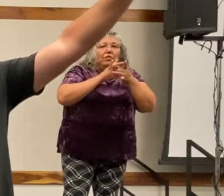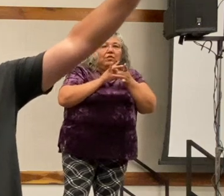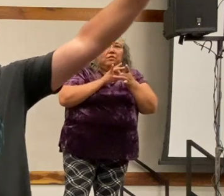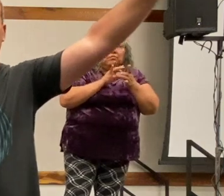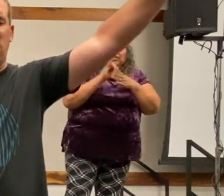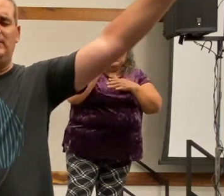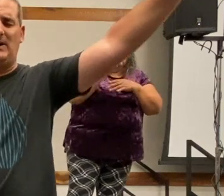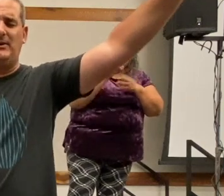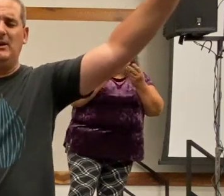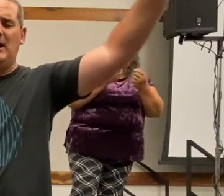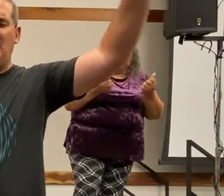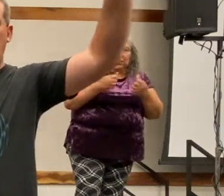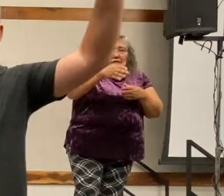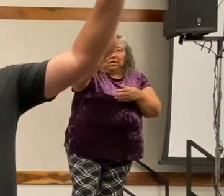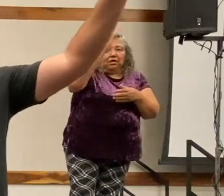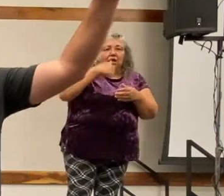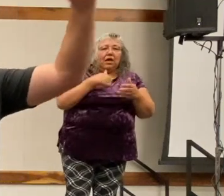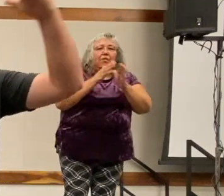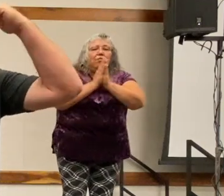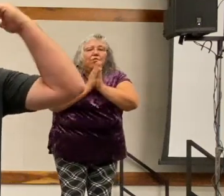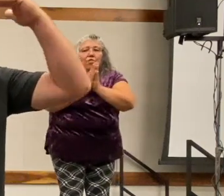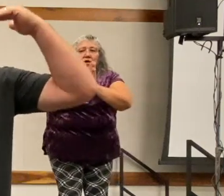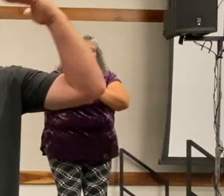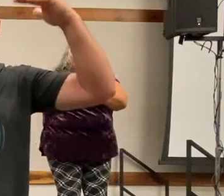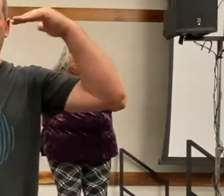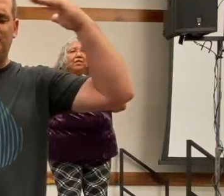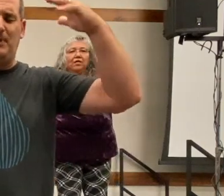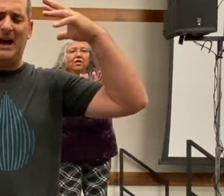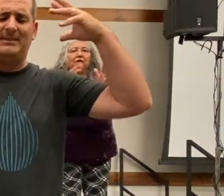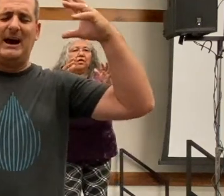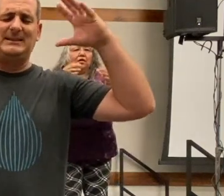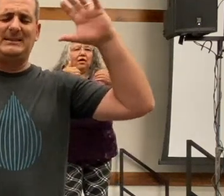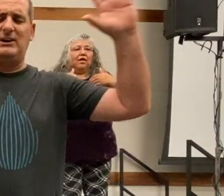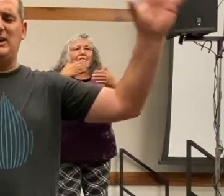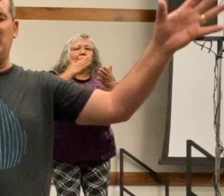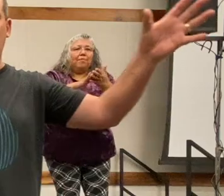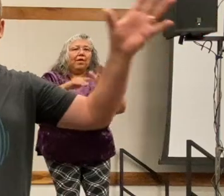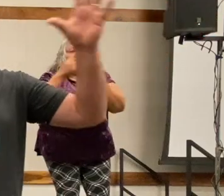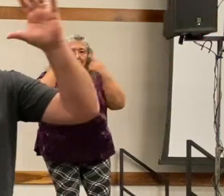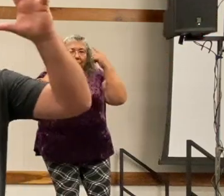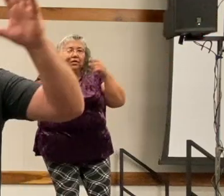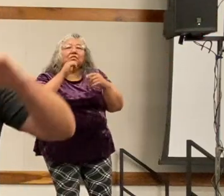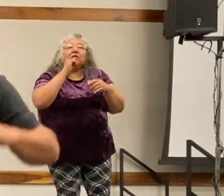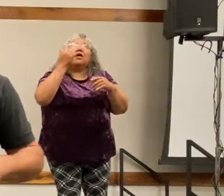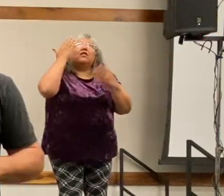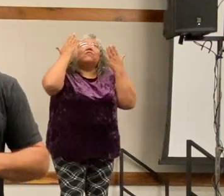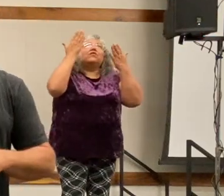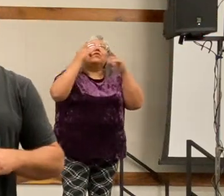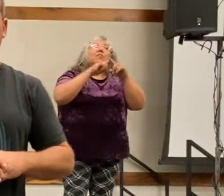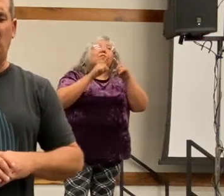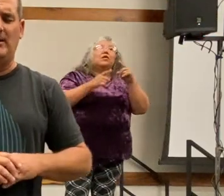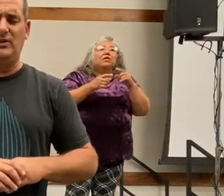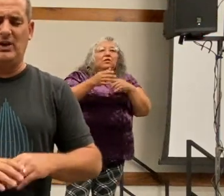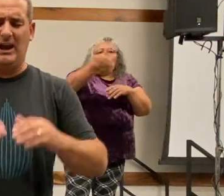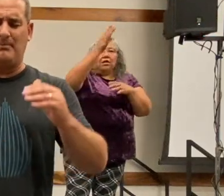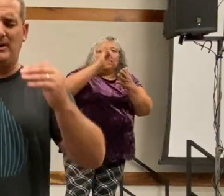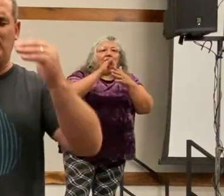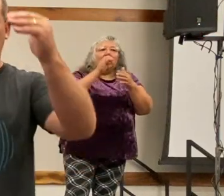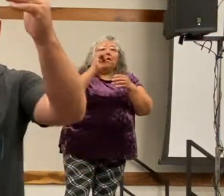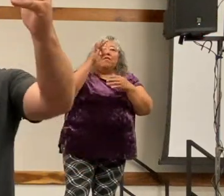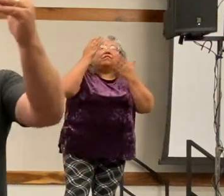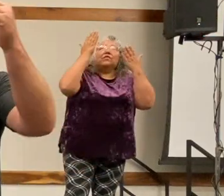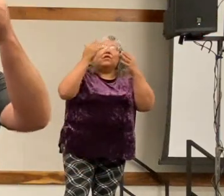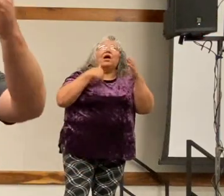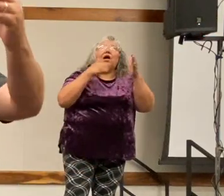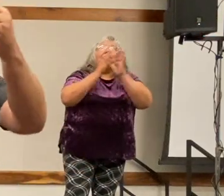relationships that need to be healed, Father. I pray, God, that you would remove those bad thoughts that are not of you, but God, of the thoughts that are of you. God, I pray that